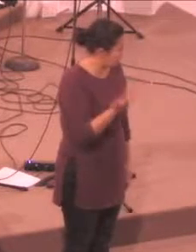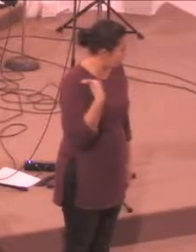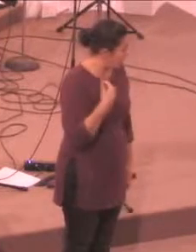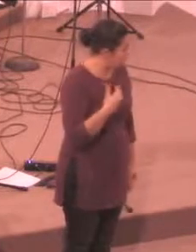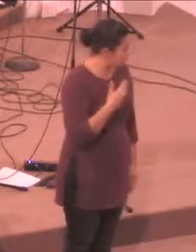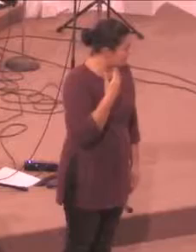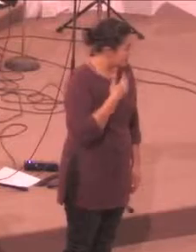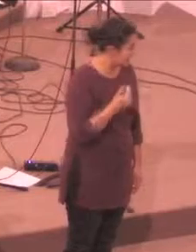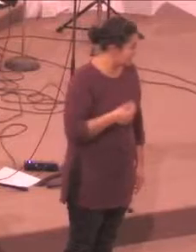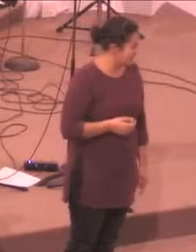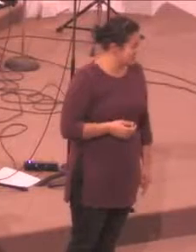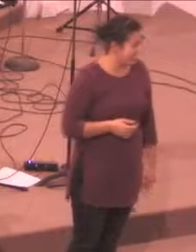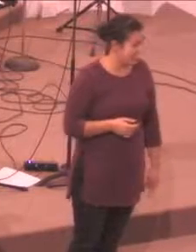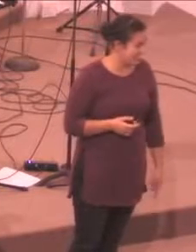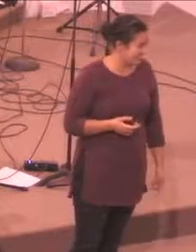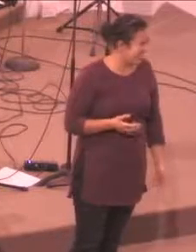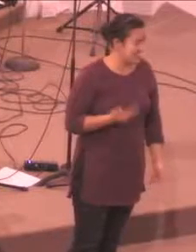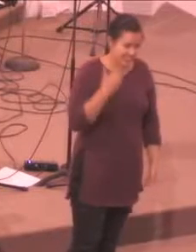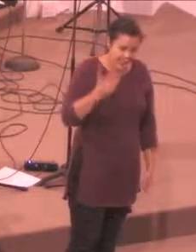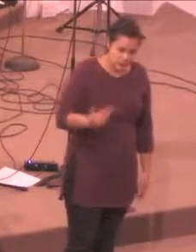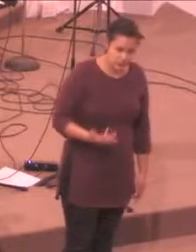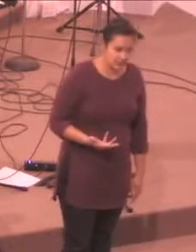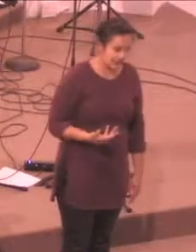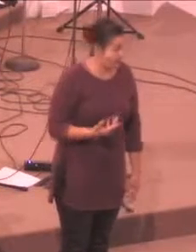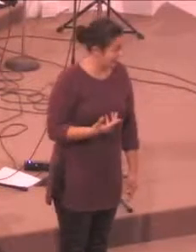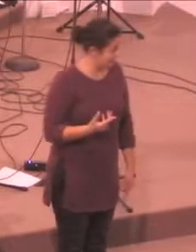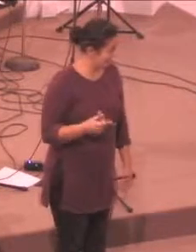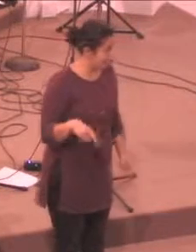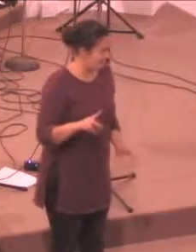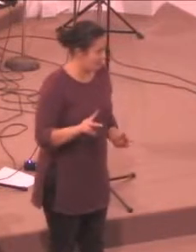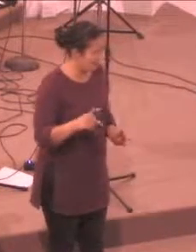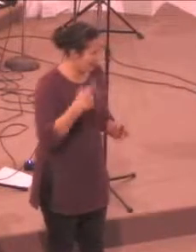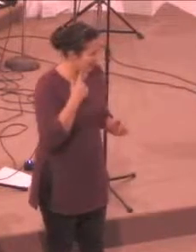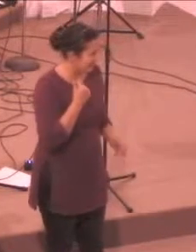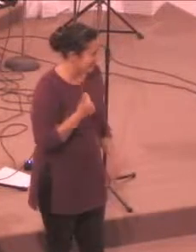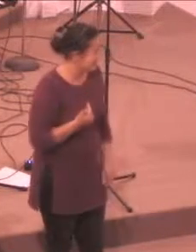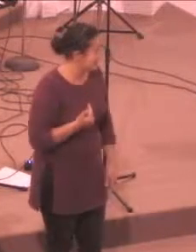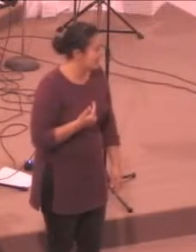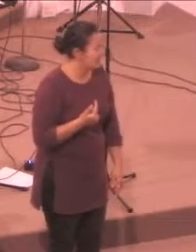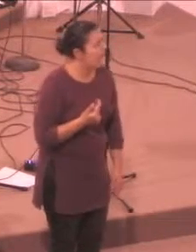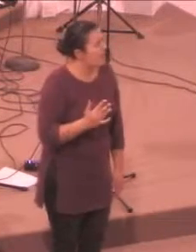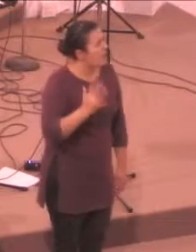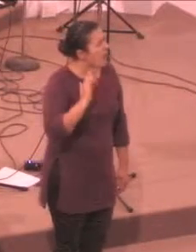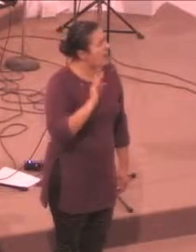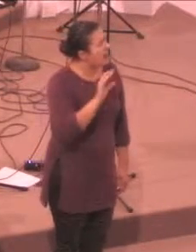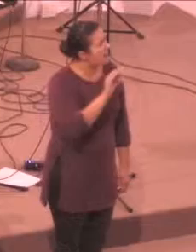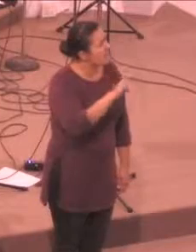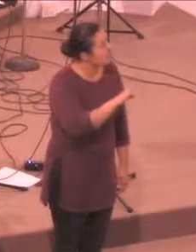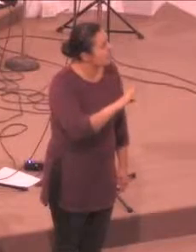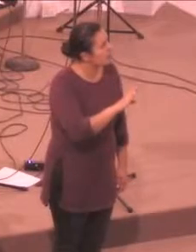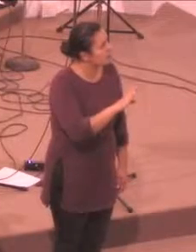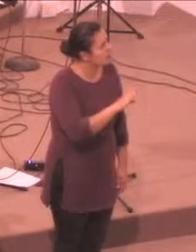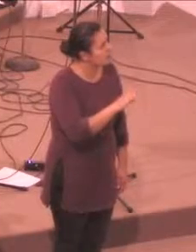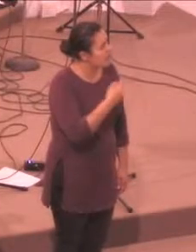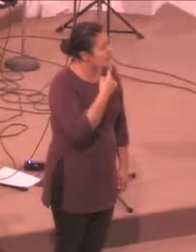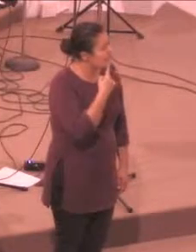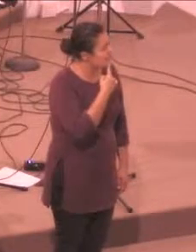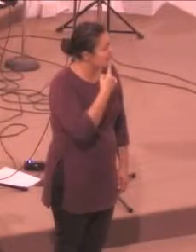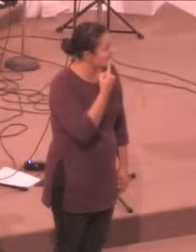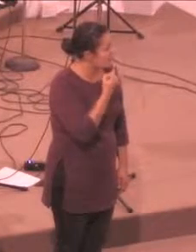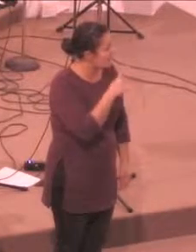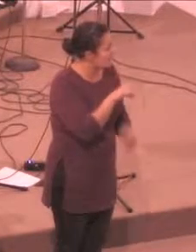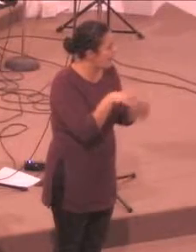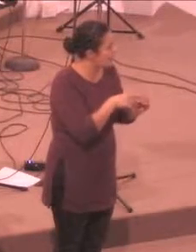I had somebody on Facebook a while back. What was it? Oh, I put something on there about Harvest Party.